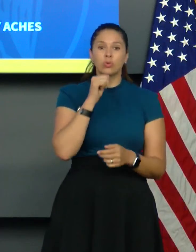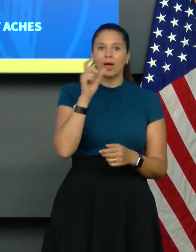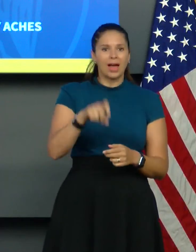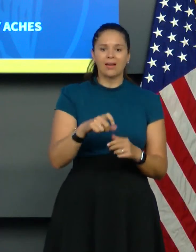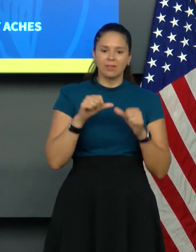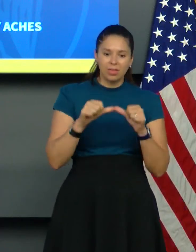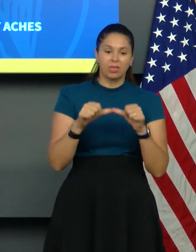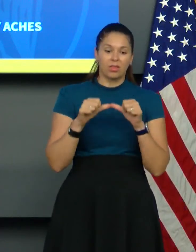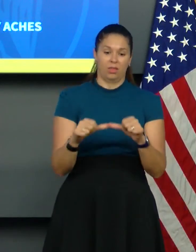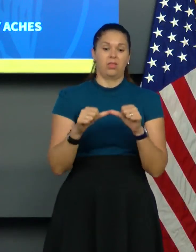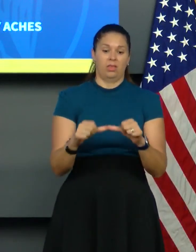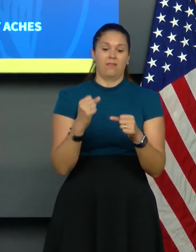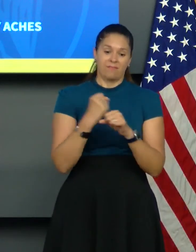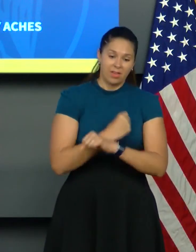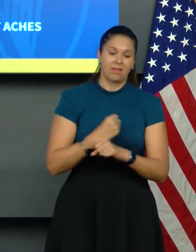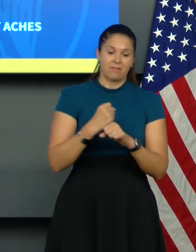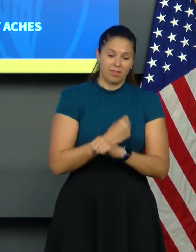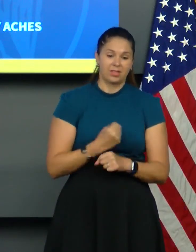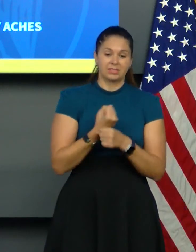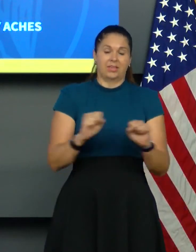to fight to save your life.